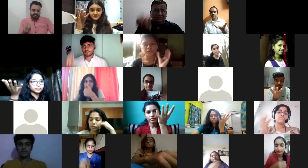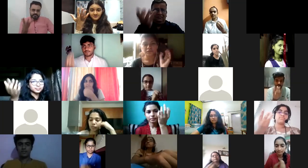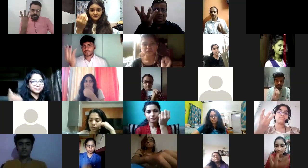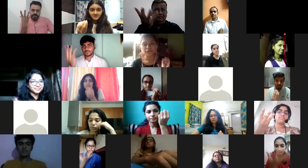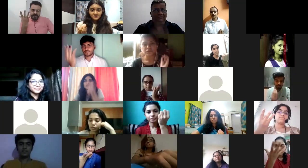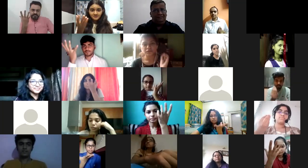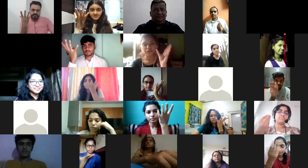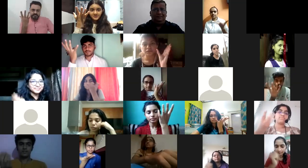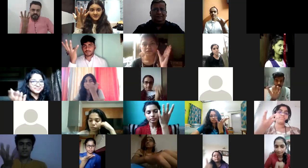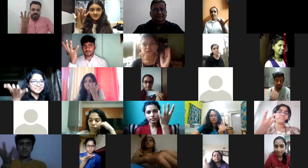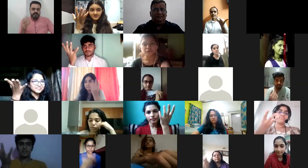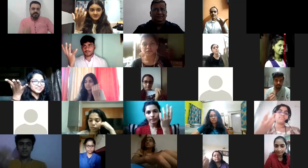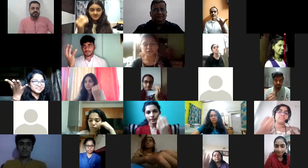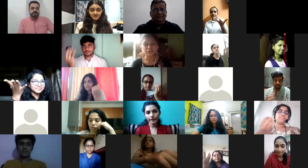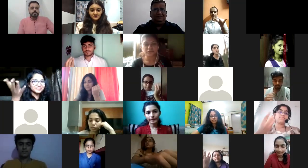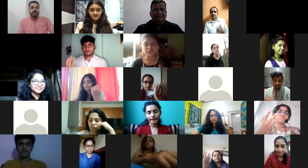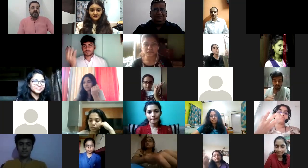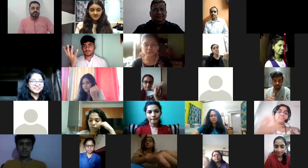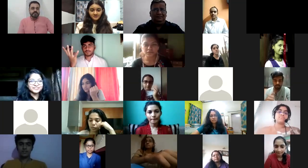Morning. Good afternoon.